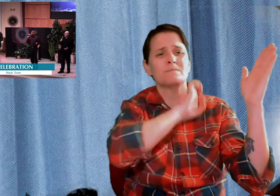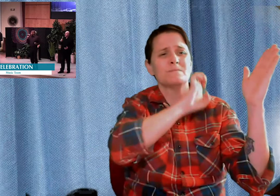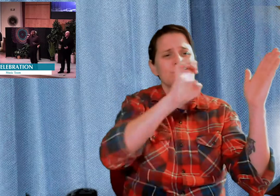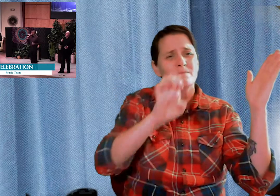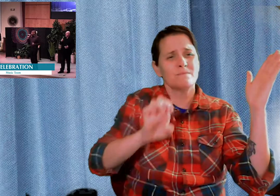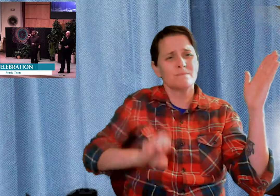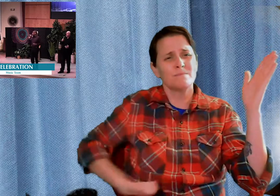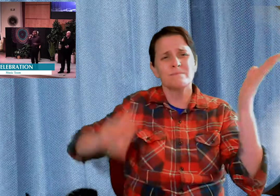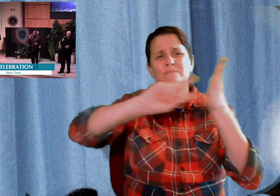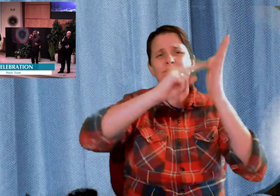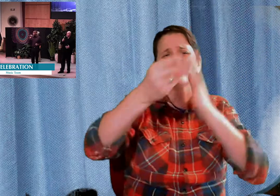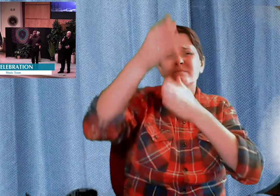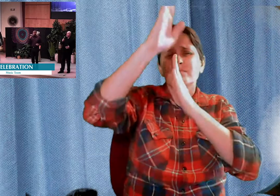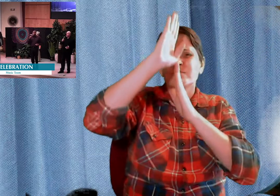Emmanuel.